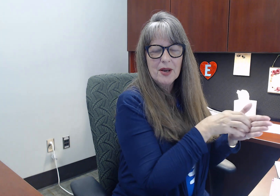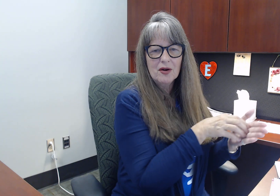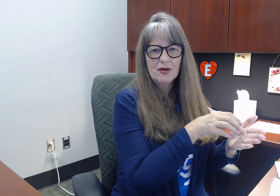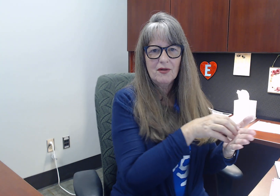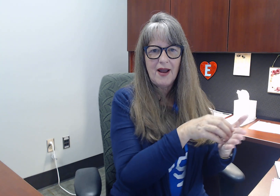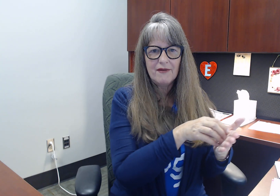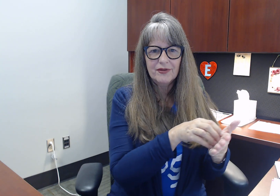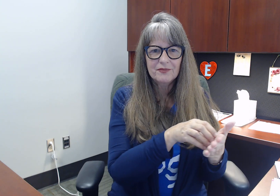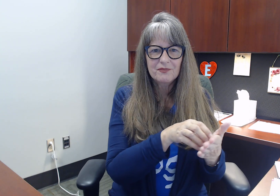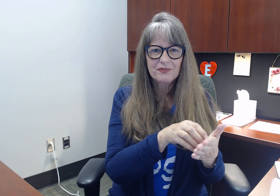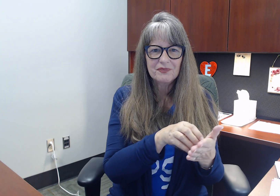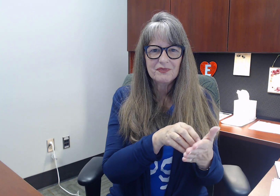paragraph.